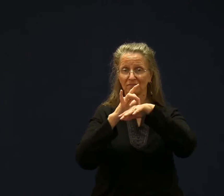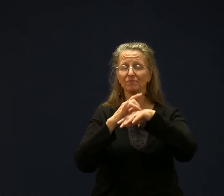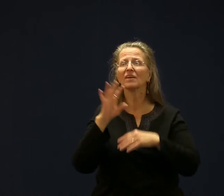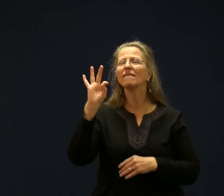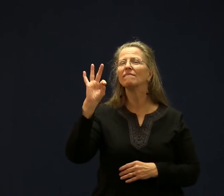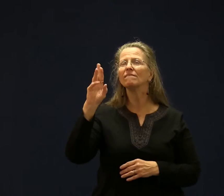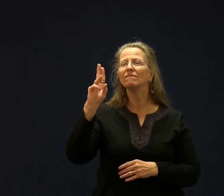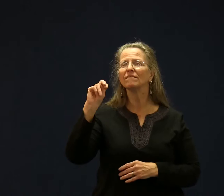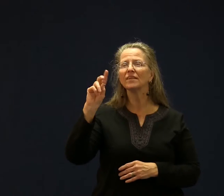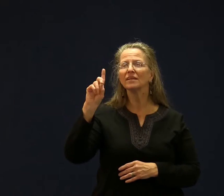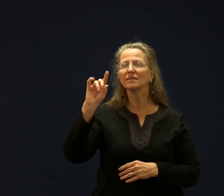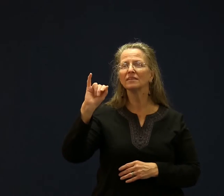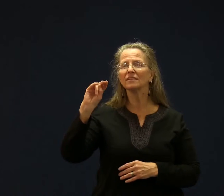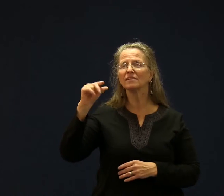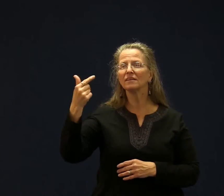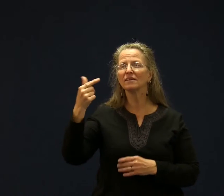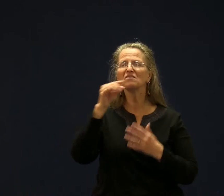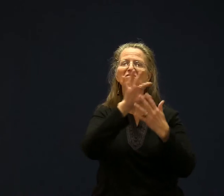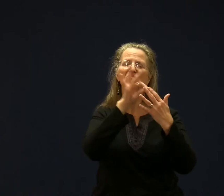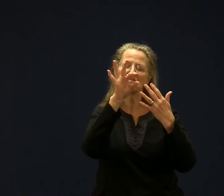program and educational resources,